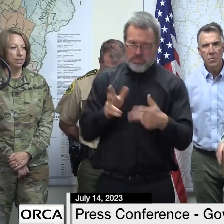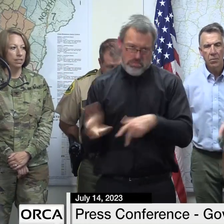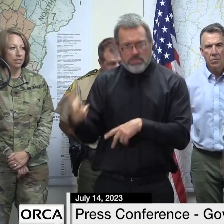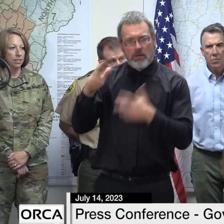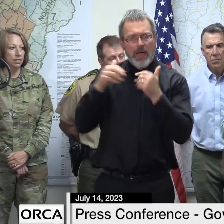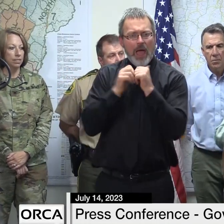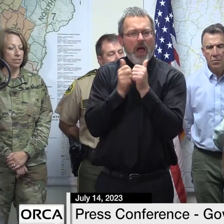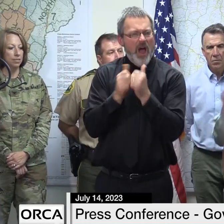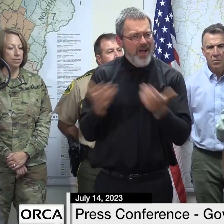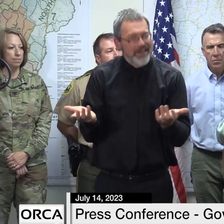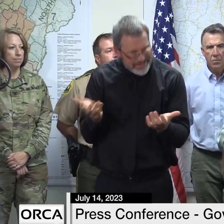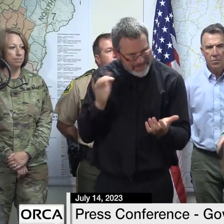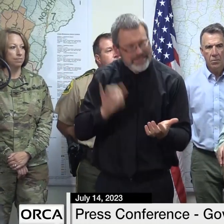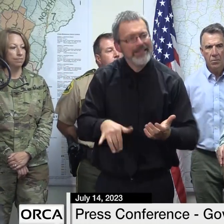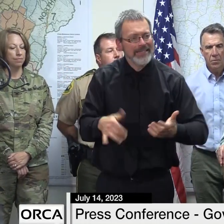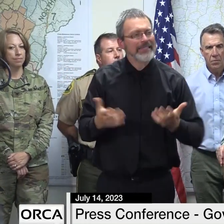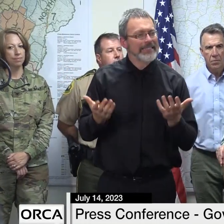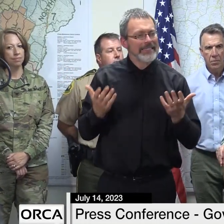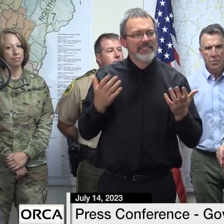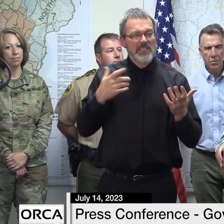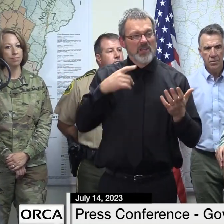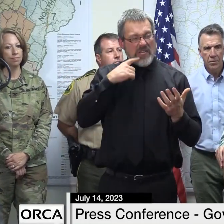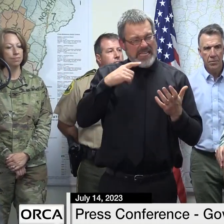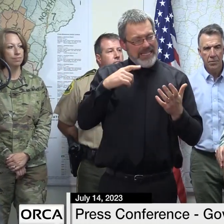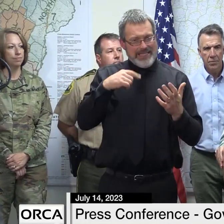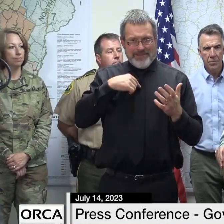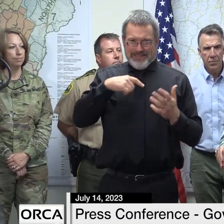that, as we discuss this overall recovery,